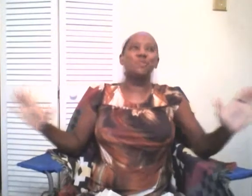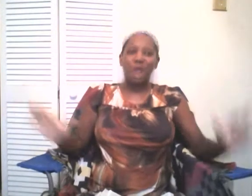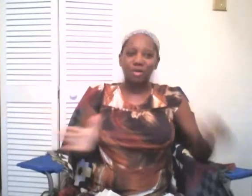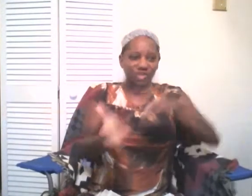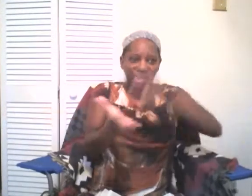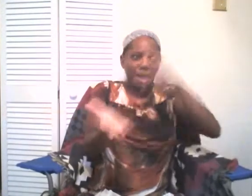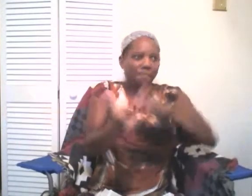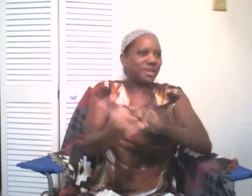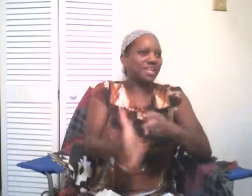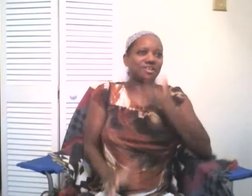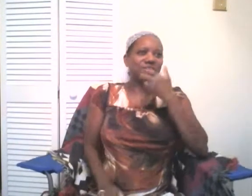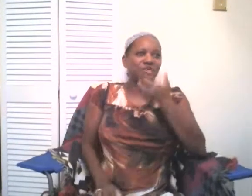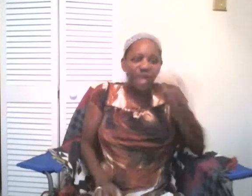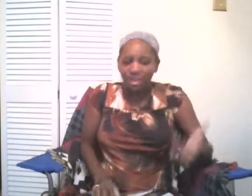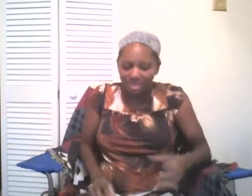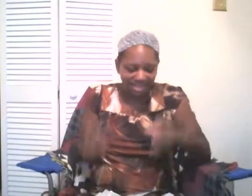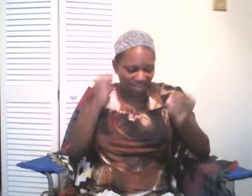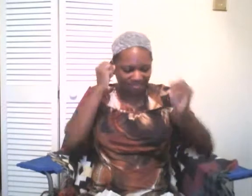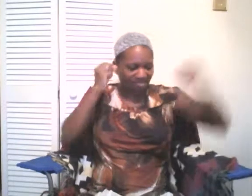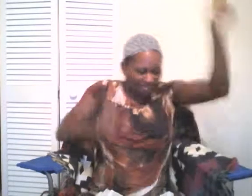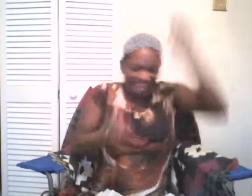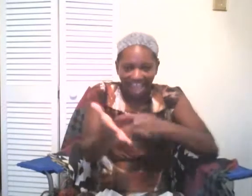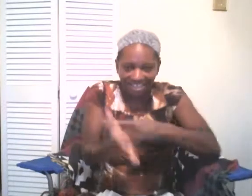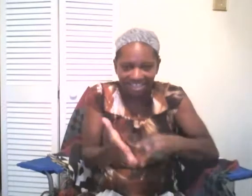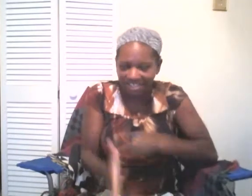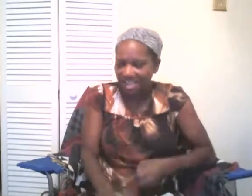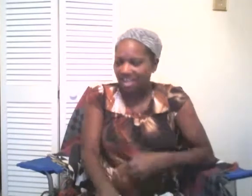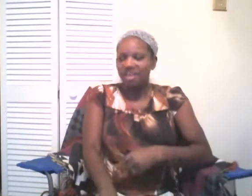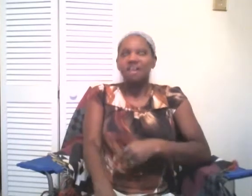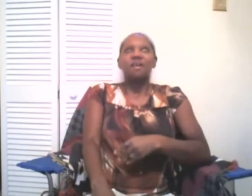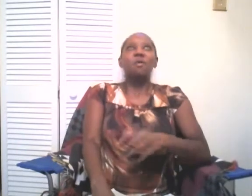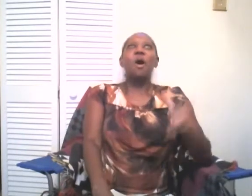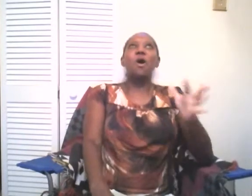I was jumping and screaming and dancing. Woo!